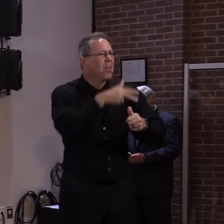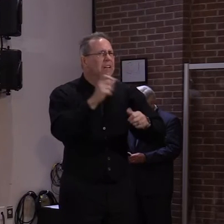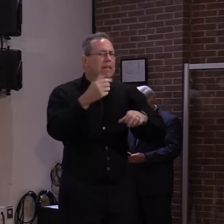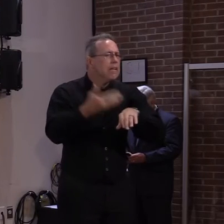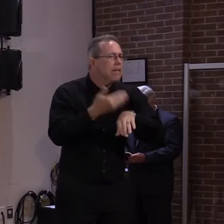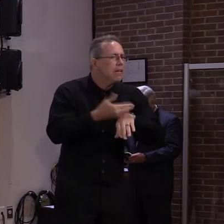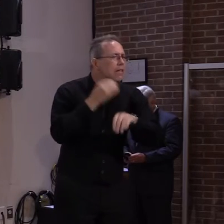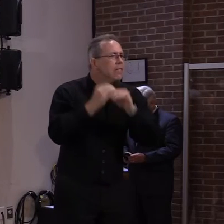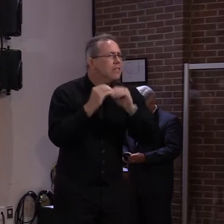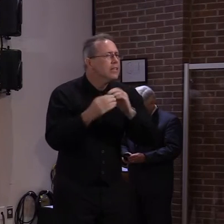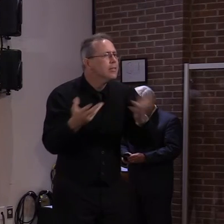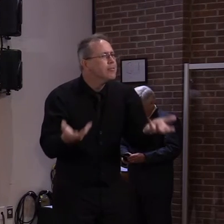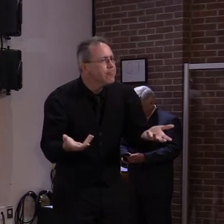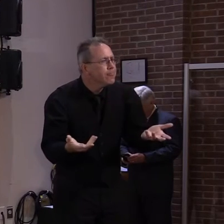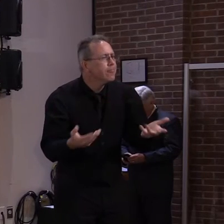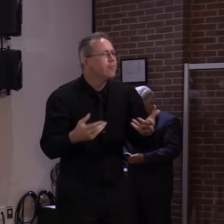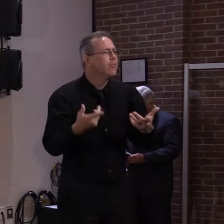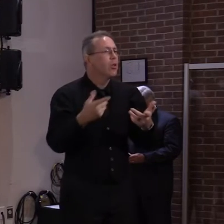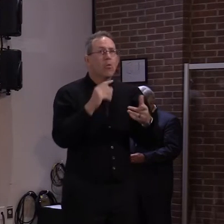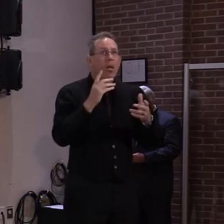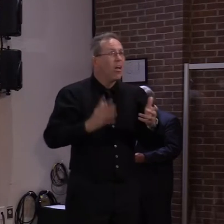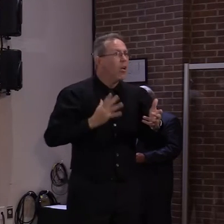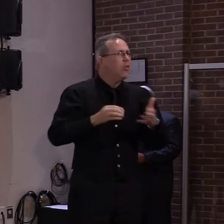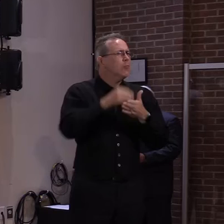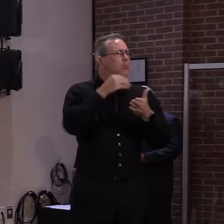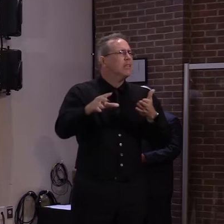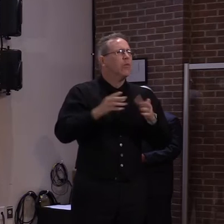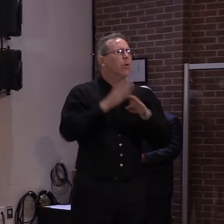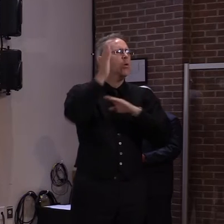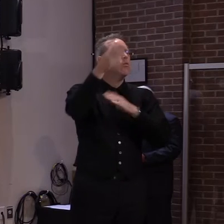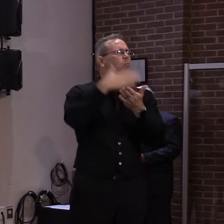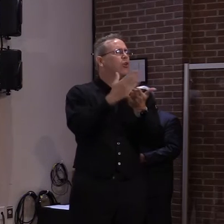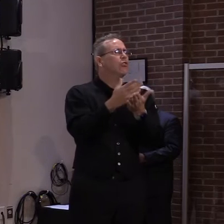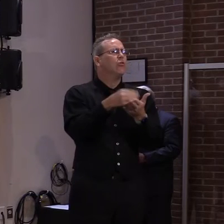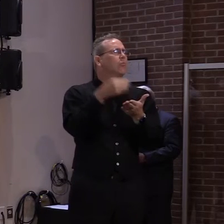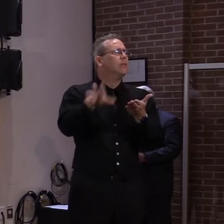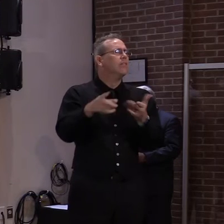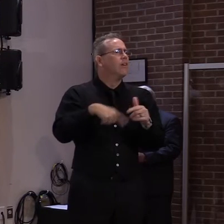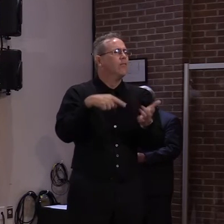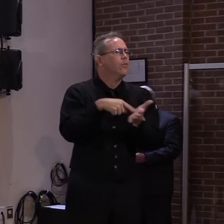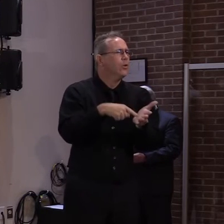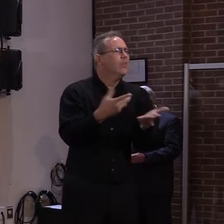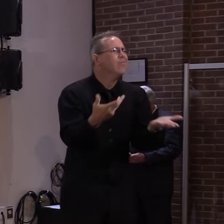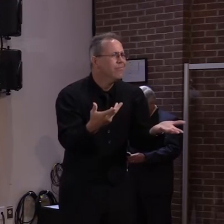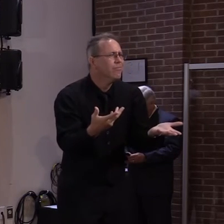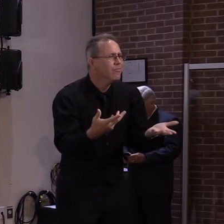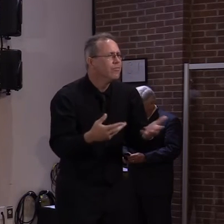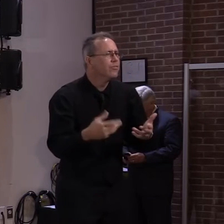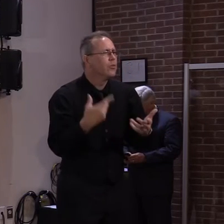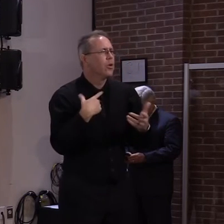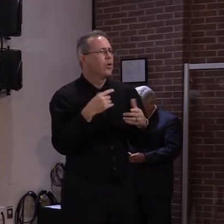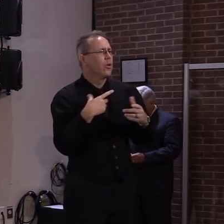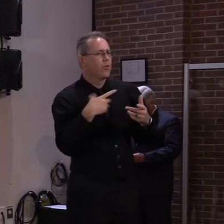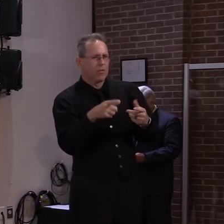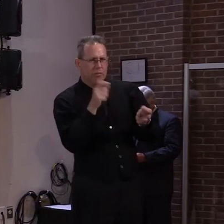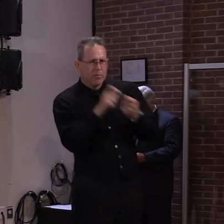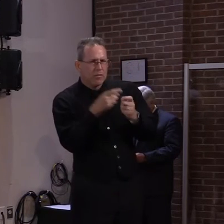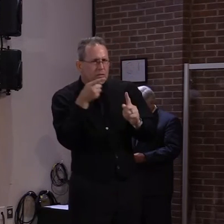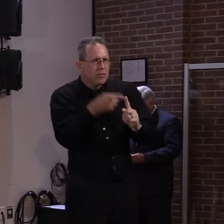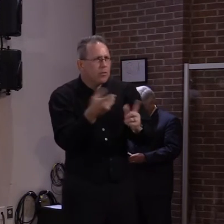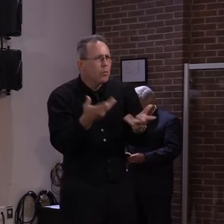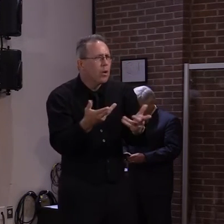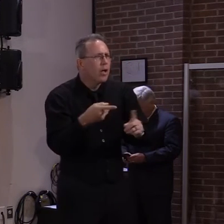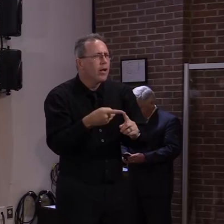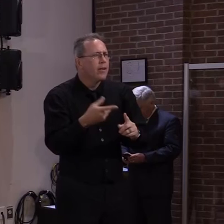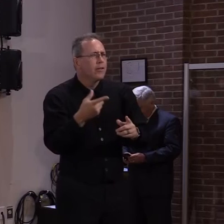without having all of that that data, it'd be tough for me to answer, but we have put programs into place, and we haven't spent